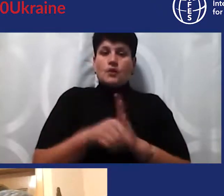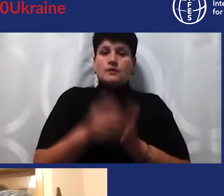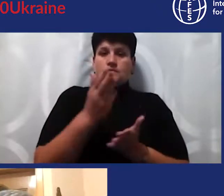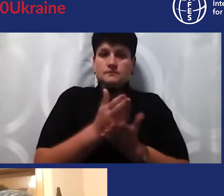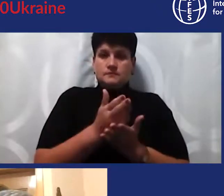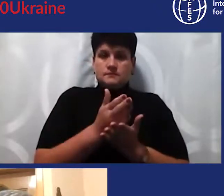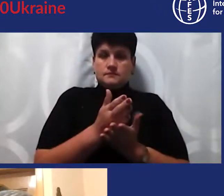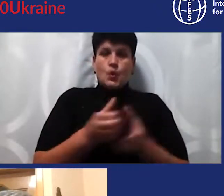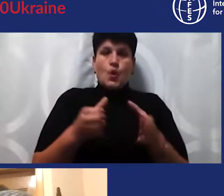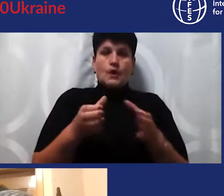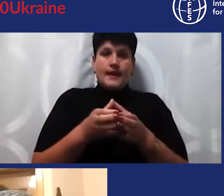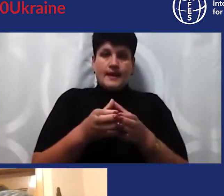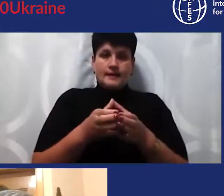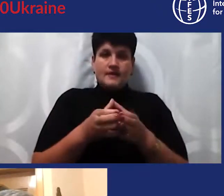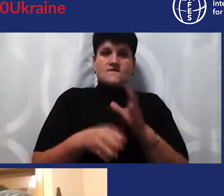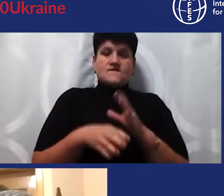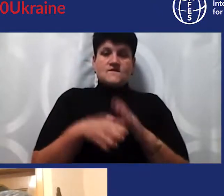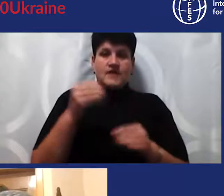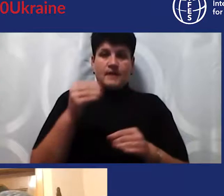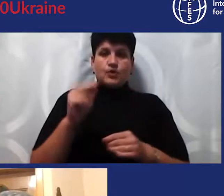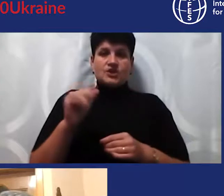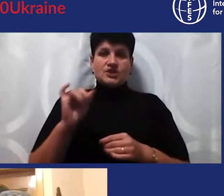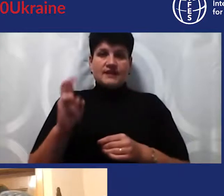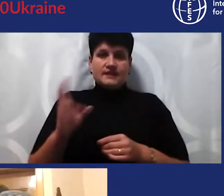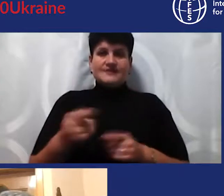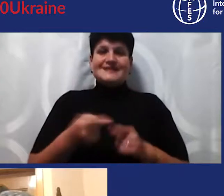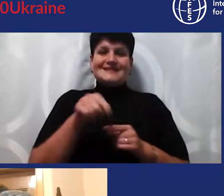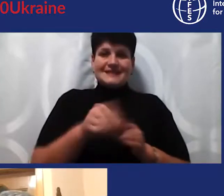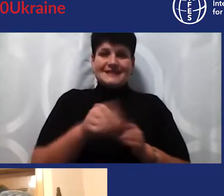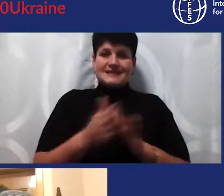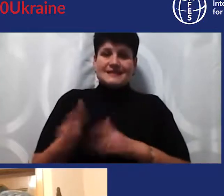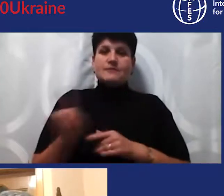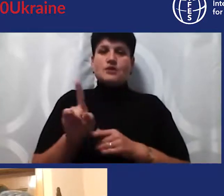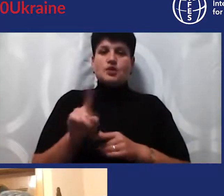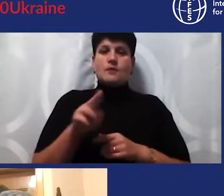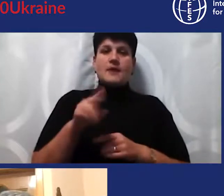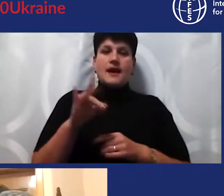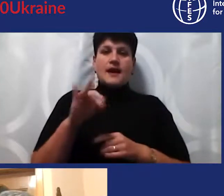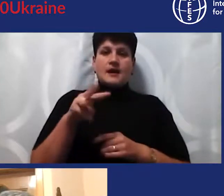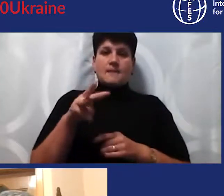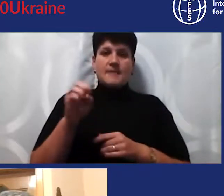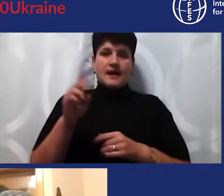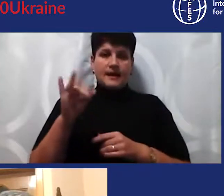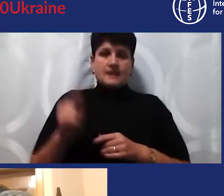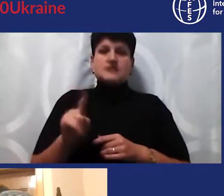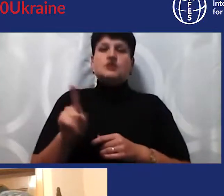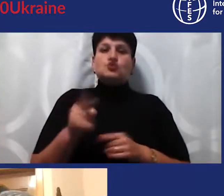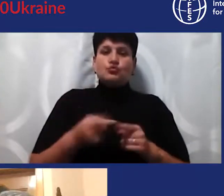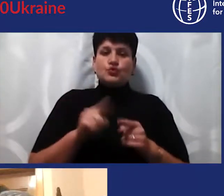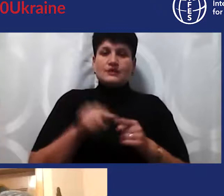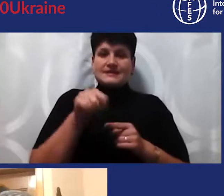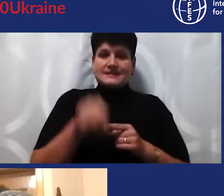political system, and tell us about the electoral college in the electoral system in the